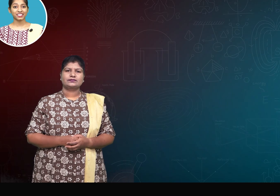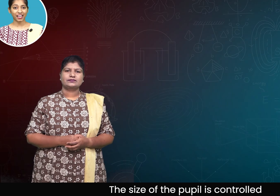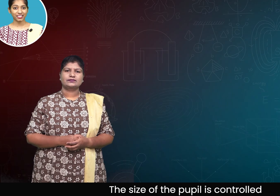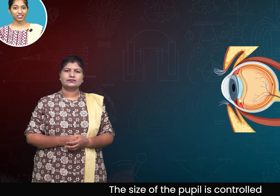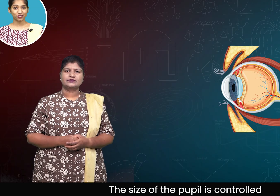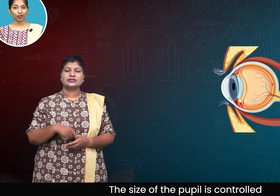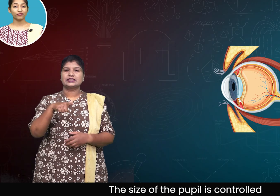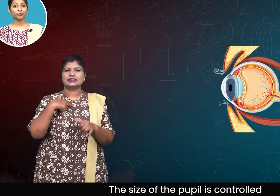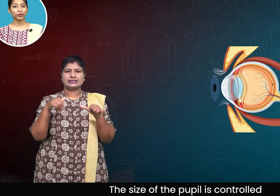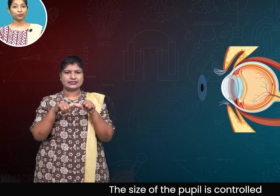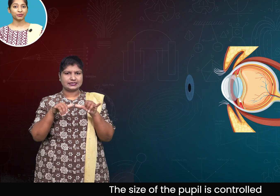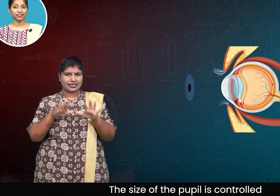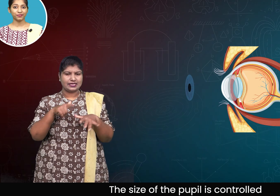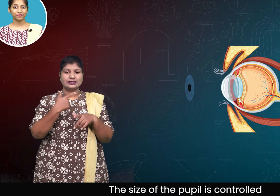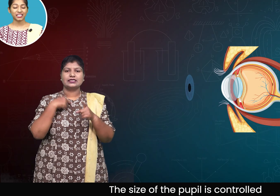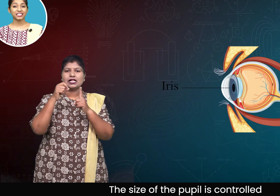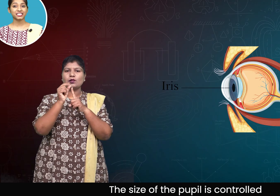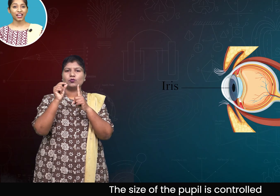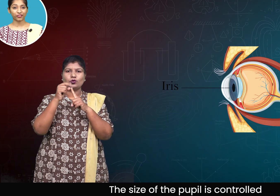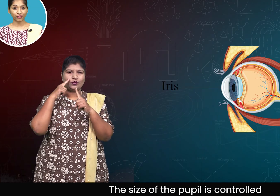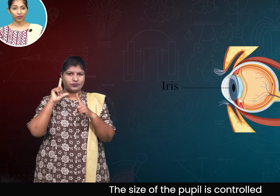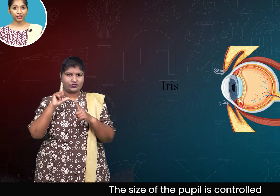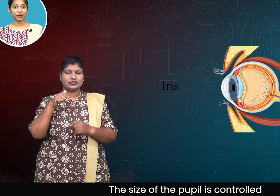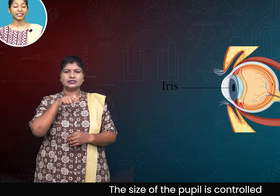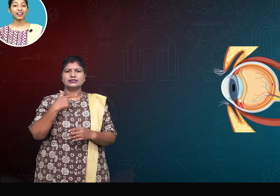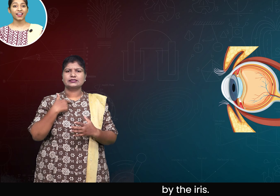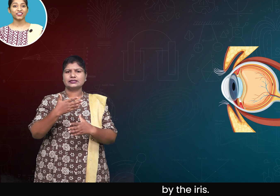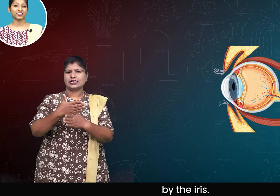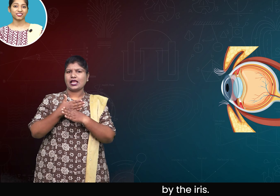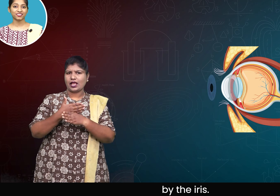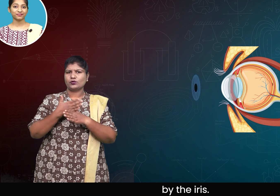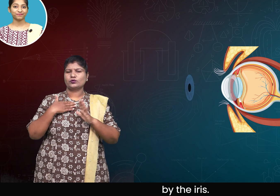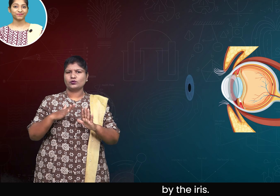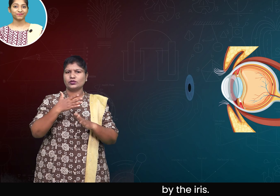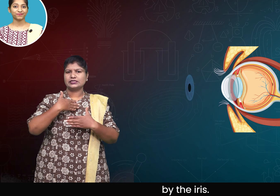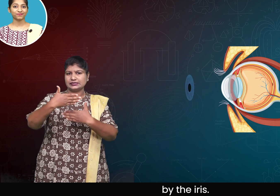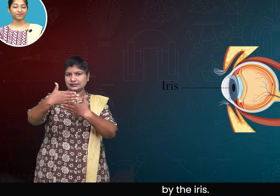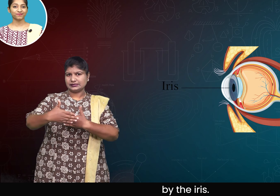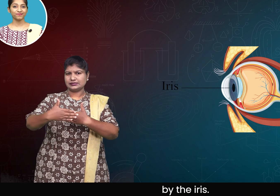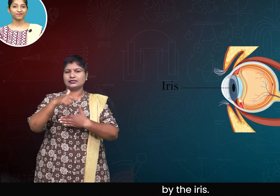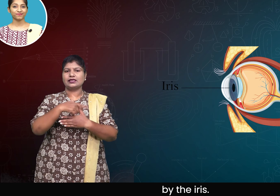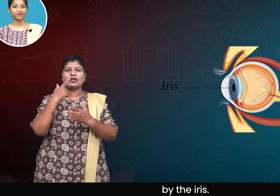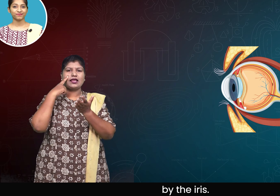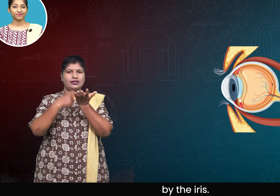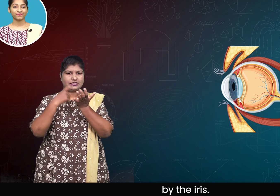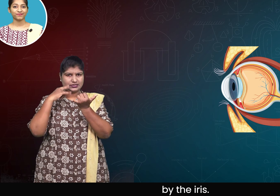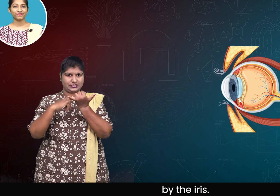The size of the pupil is controlled by the iris.